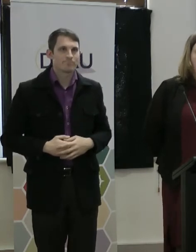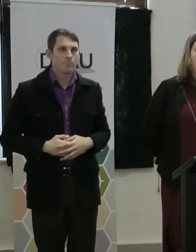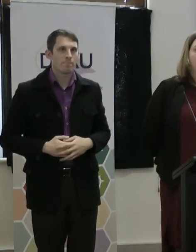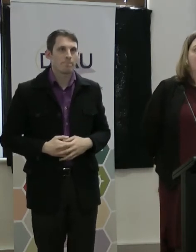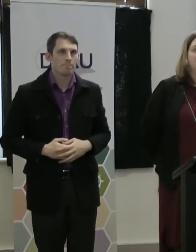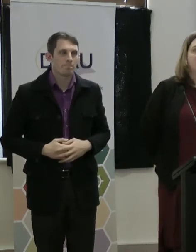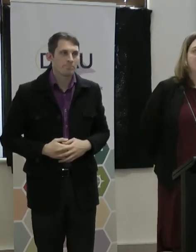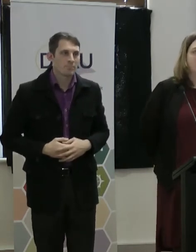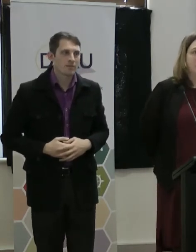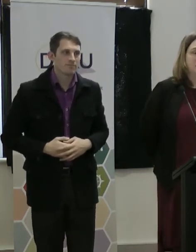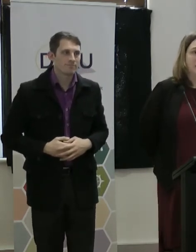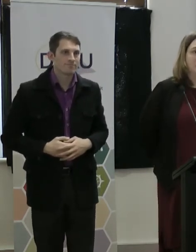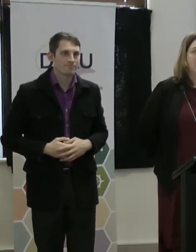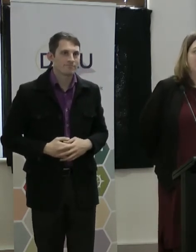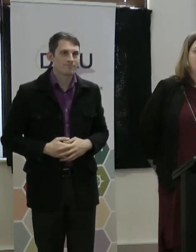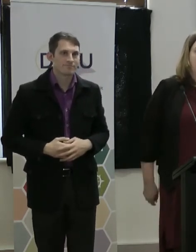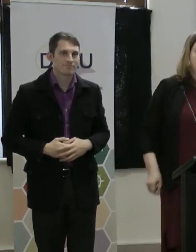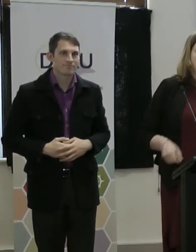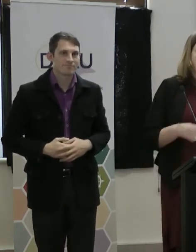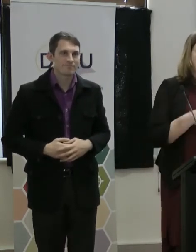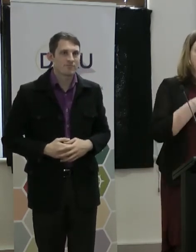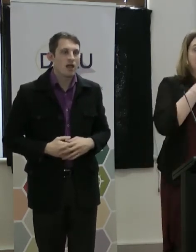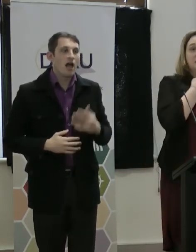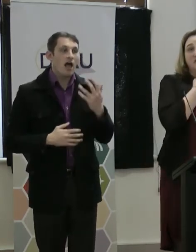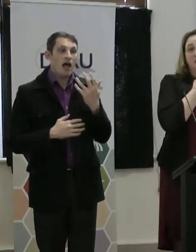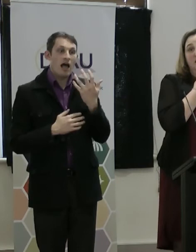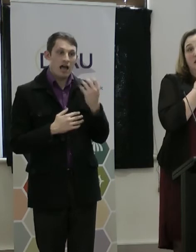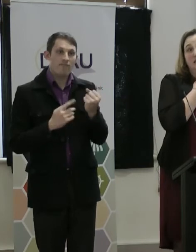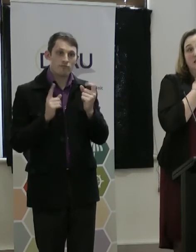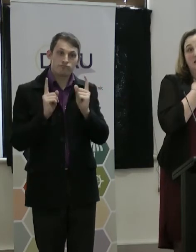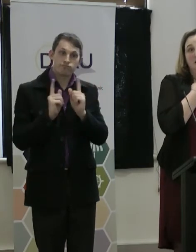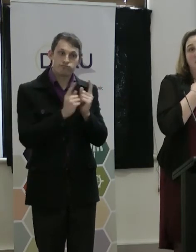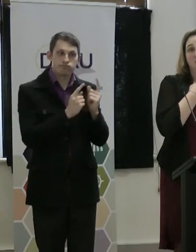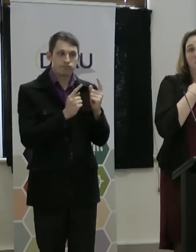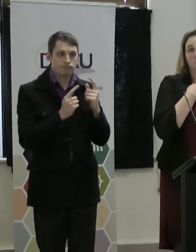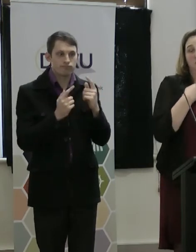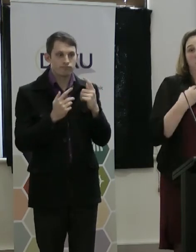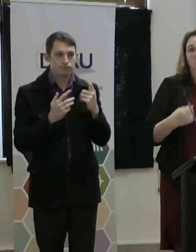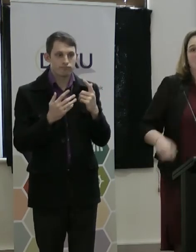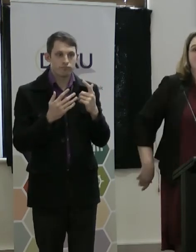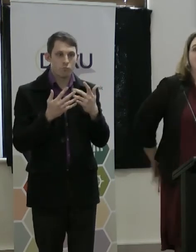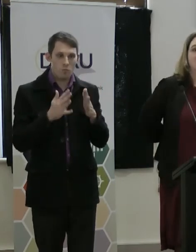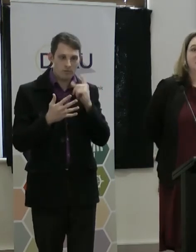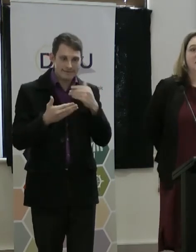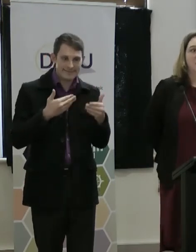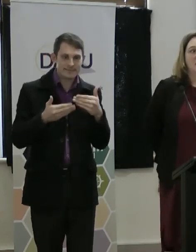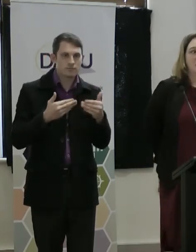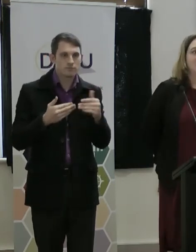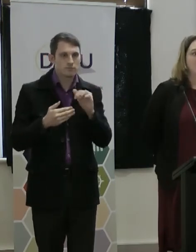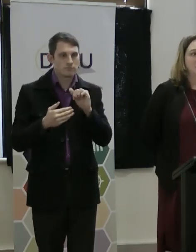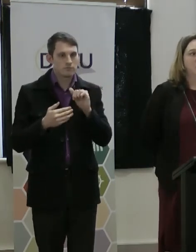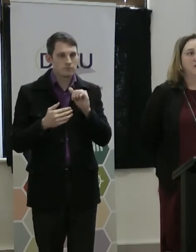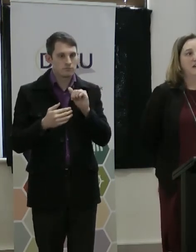So there are a range of things that we can take complaints about. Essentially, it's anything to do with the quality and service delivery